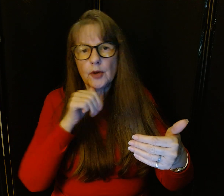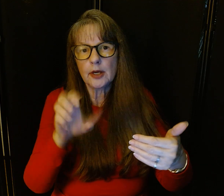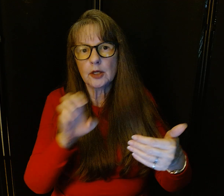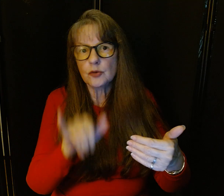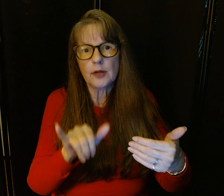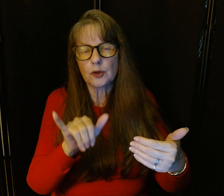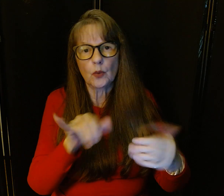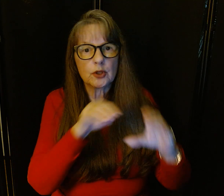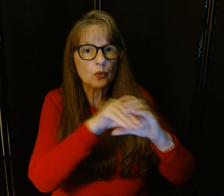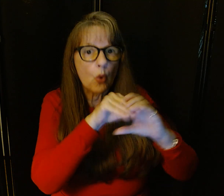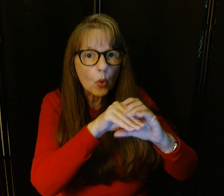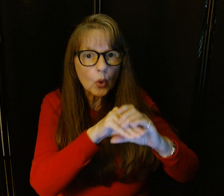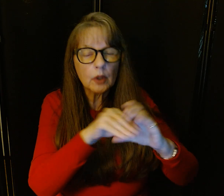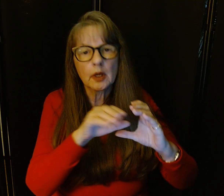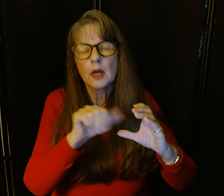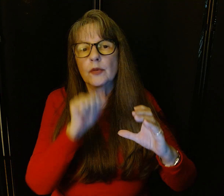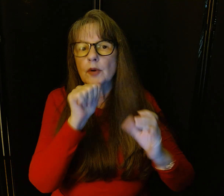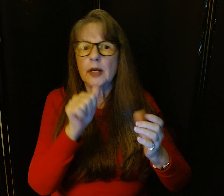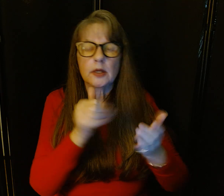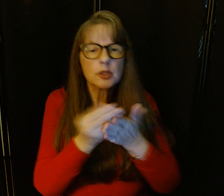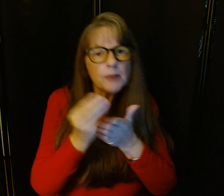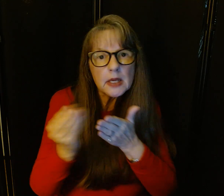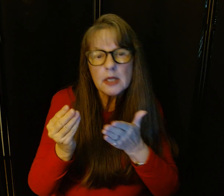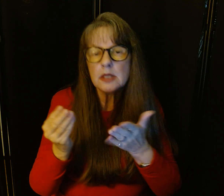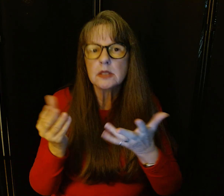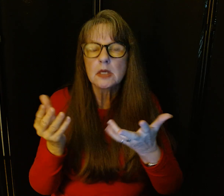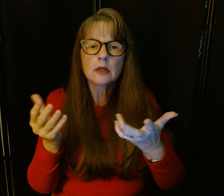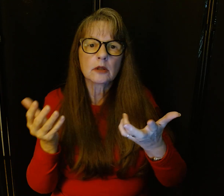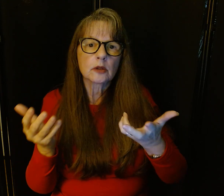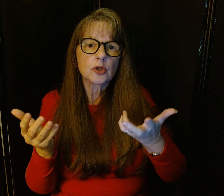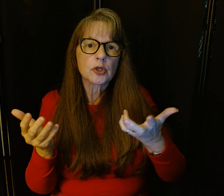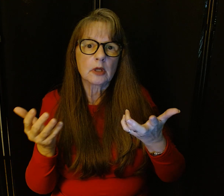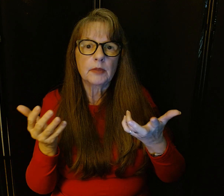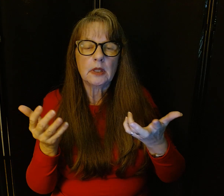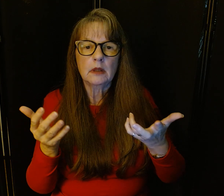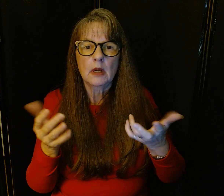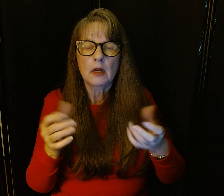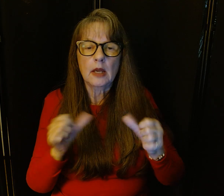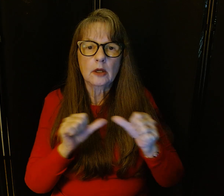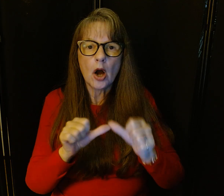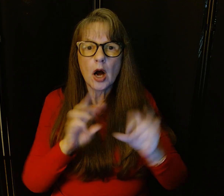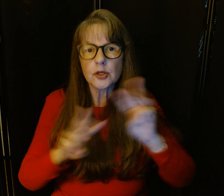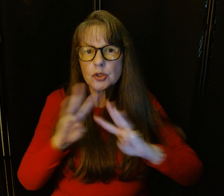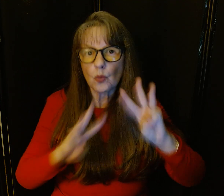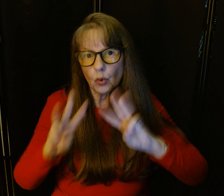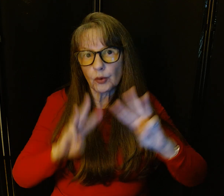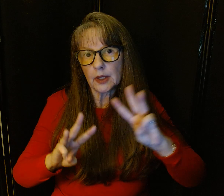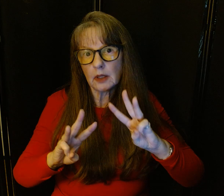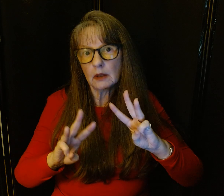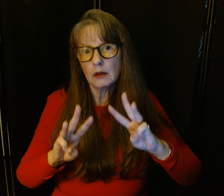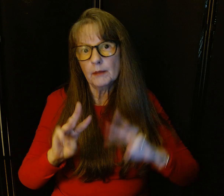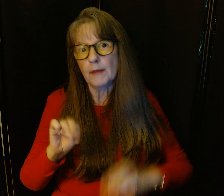going to do that. They're going to hoard. They're not going to spend. They're just going to be in constant worry